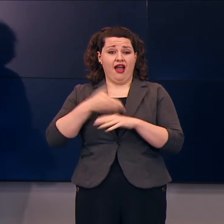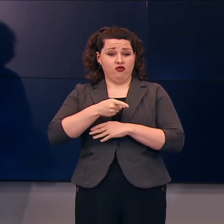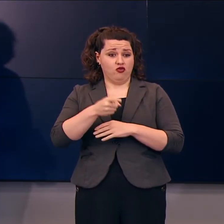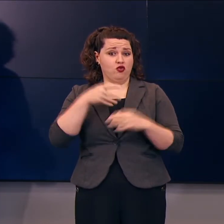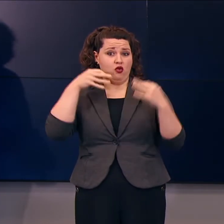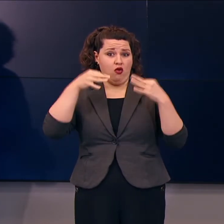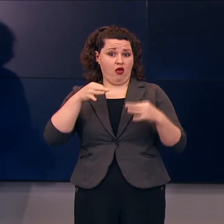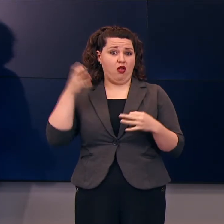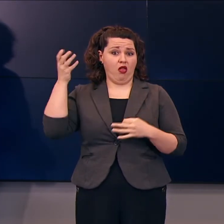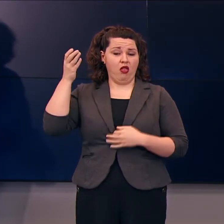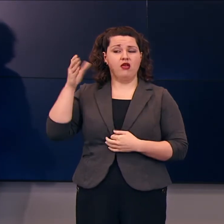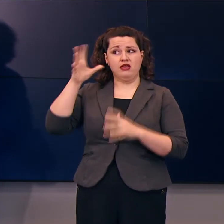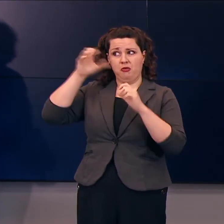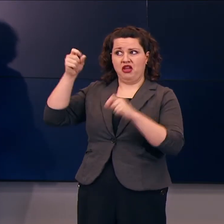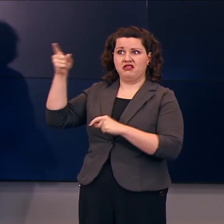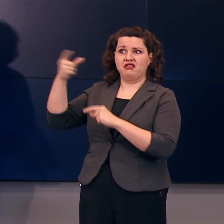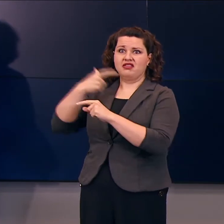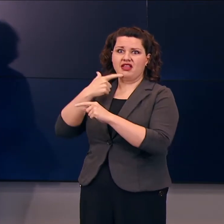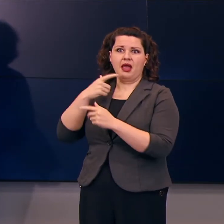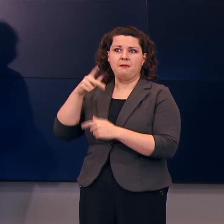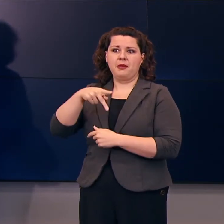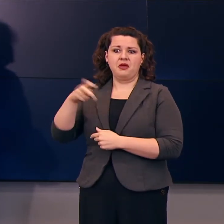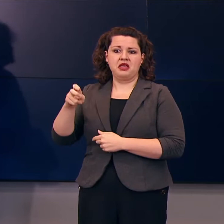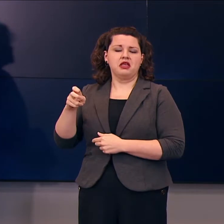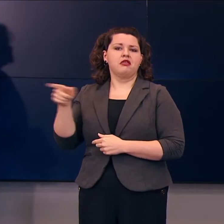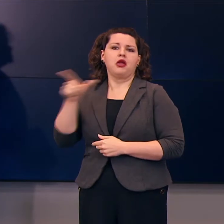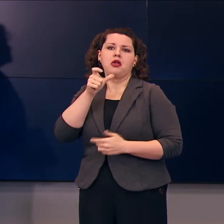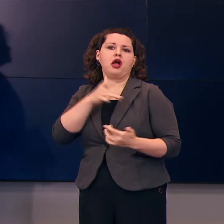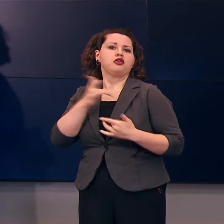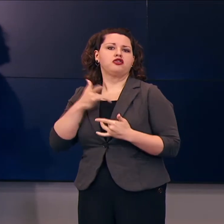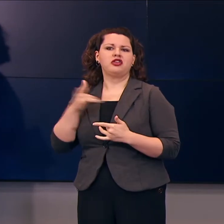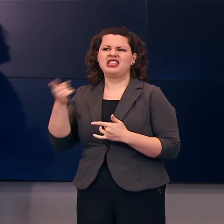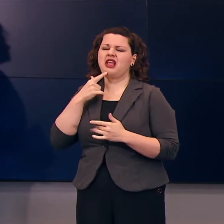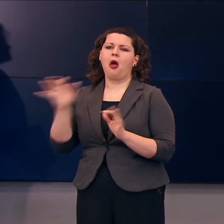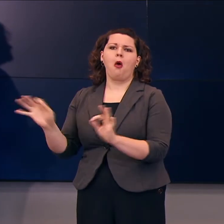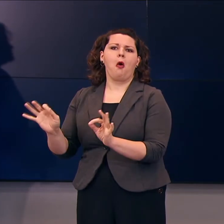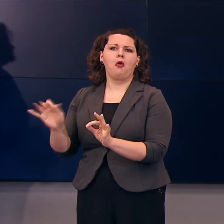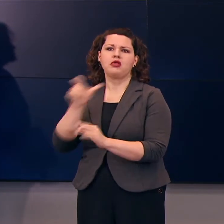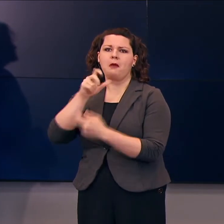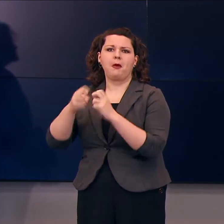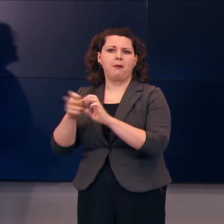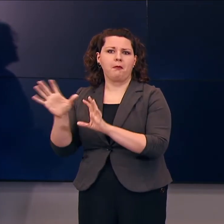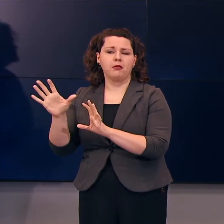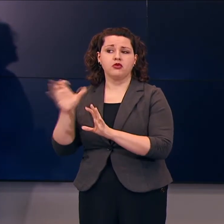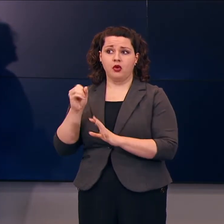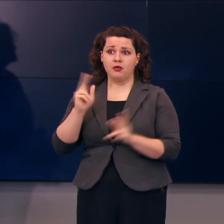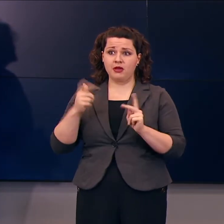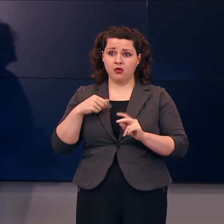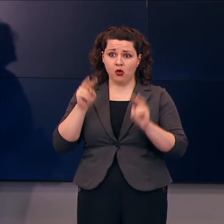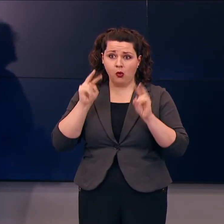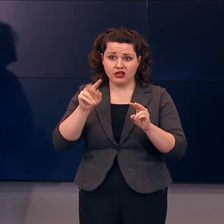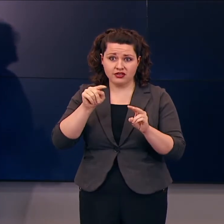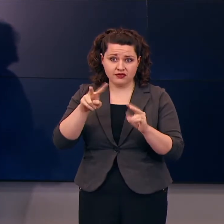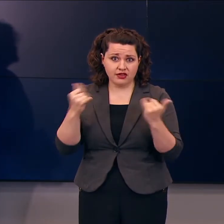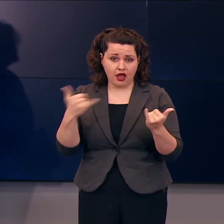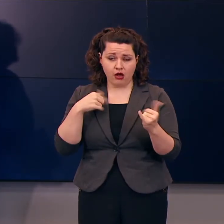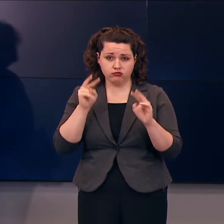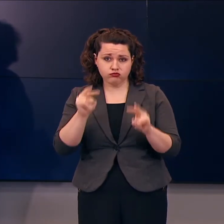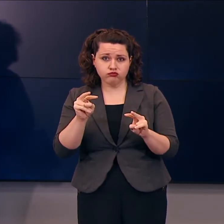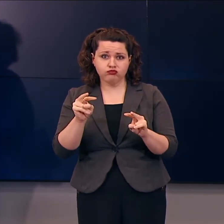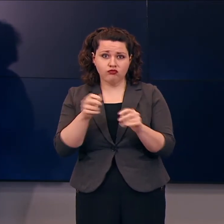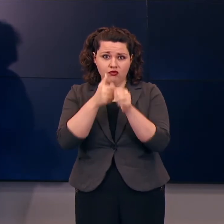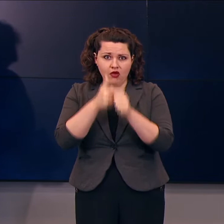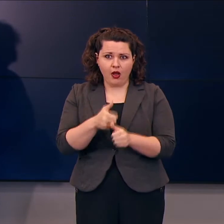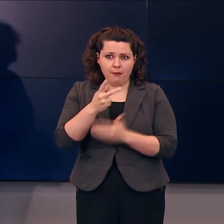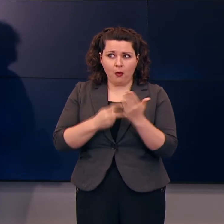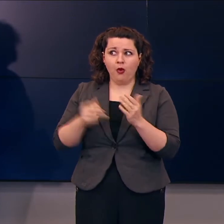we heard from the president say that PPEs are not a concern. So for people who are glued to their TVs right now, following both